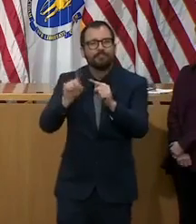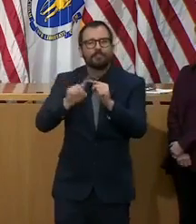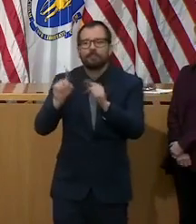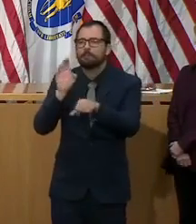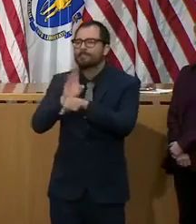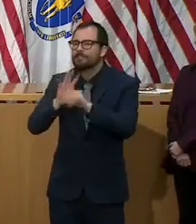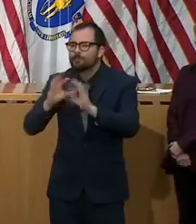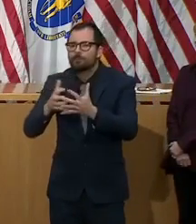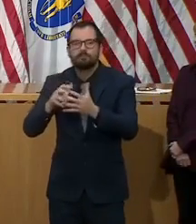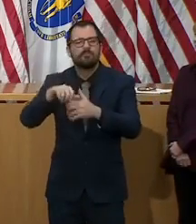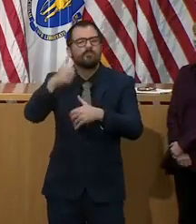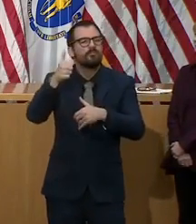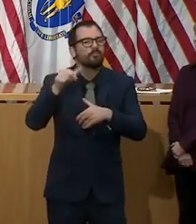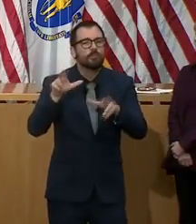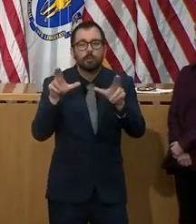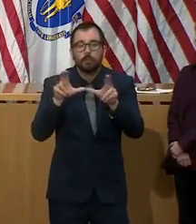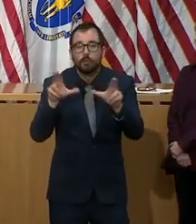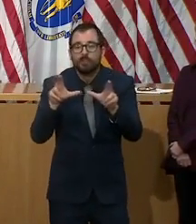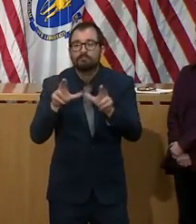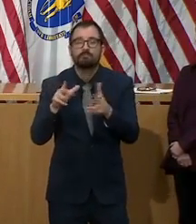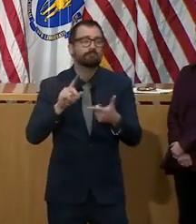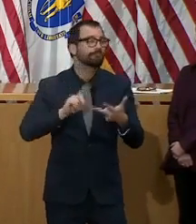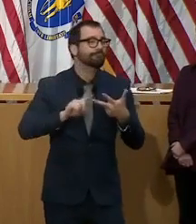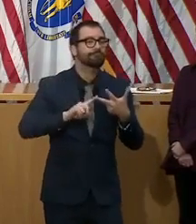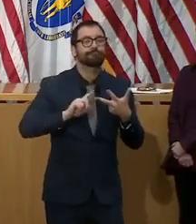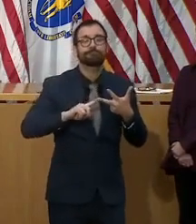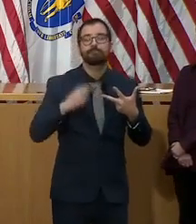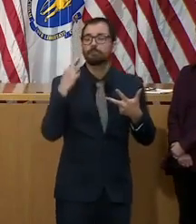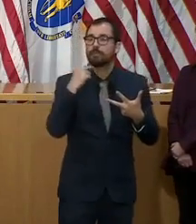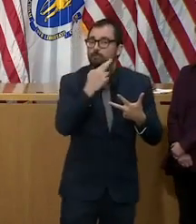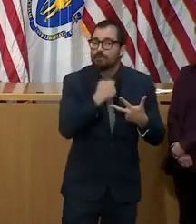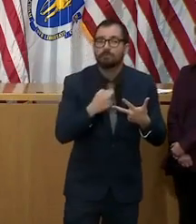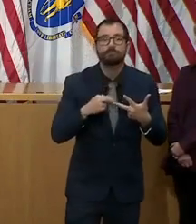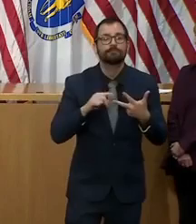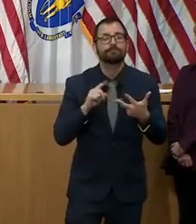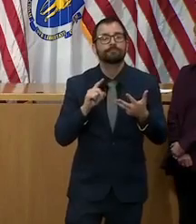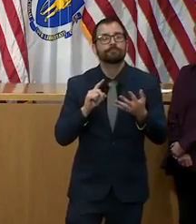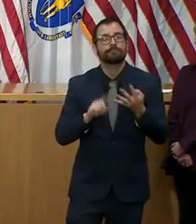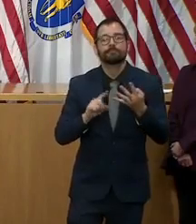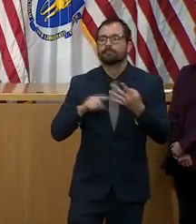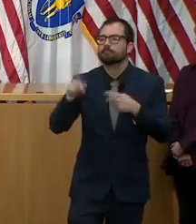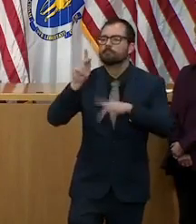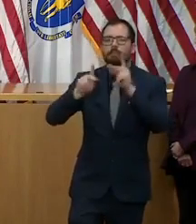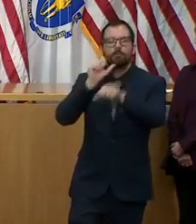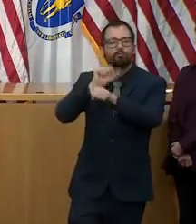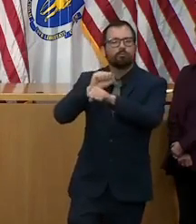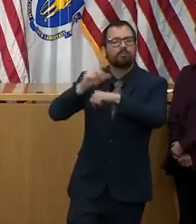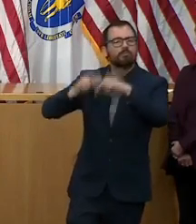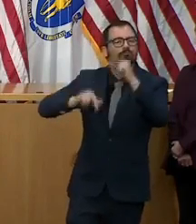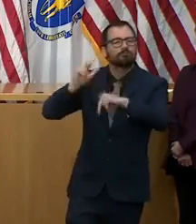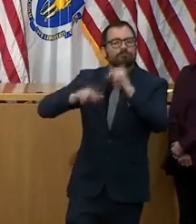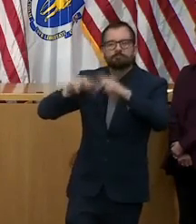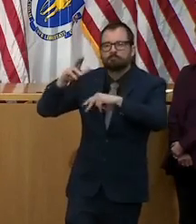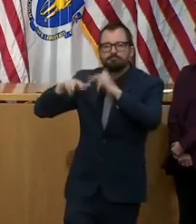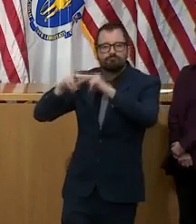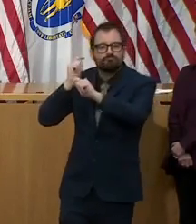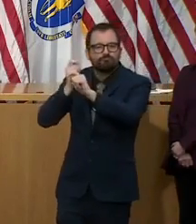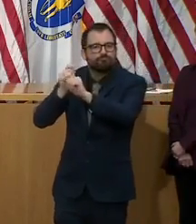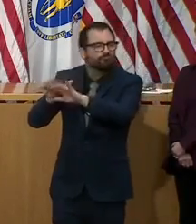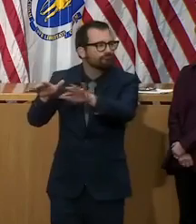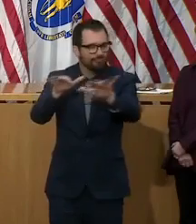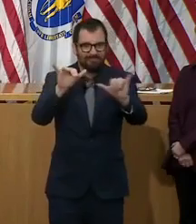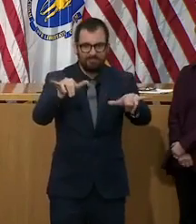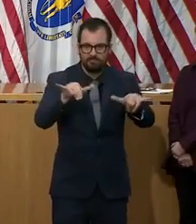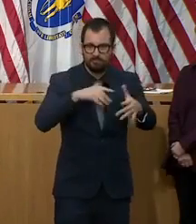construction industry, to restaurants, and a whole lot of different kinds of businesses and interested parties